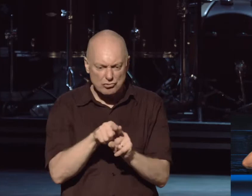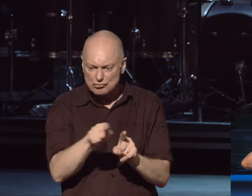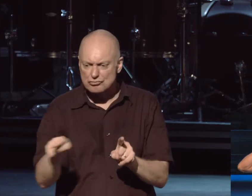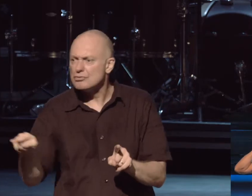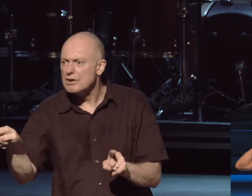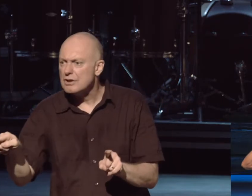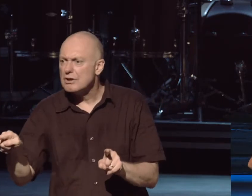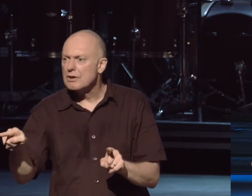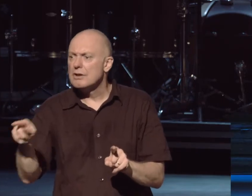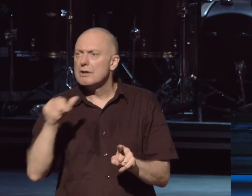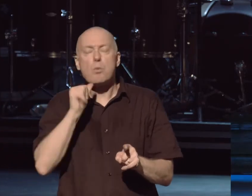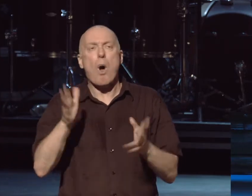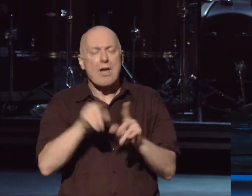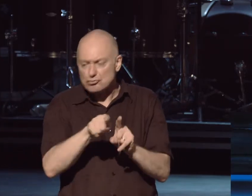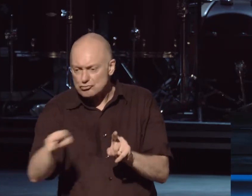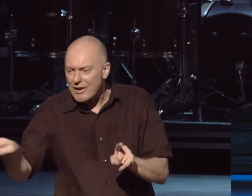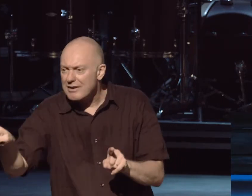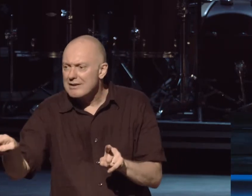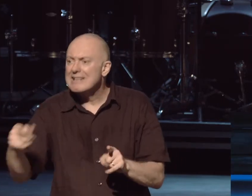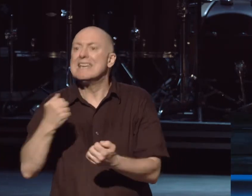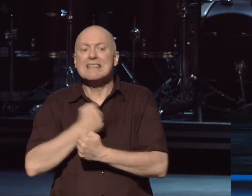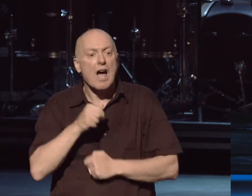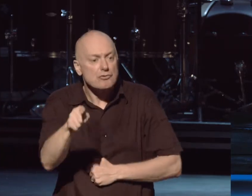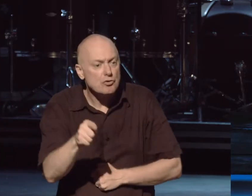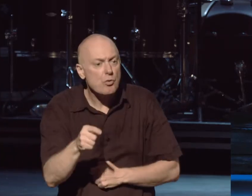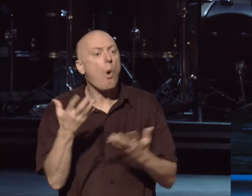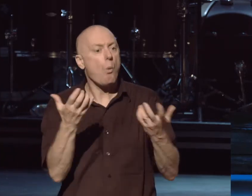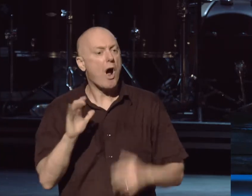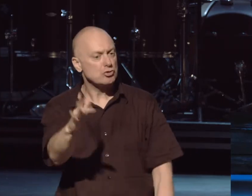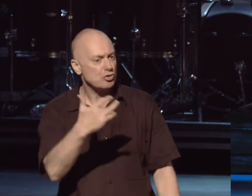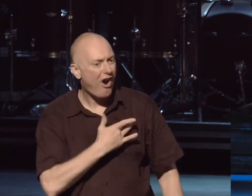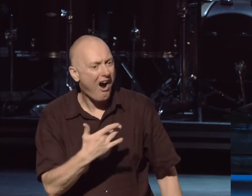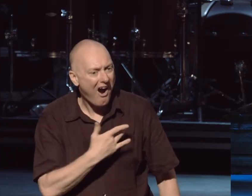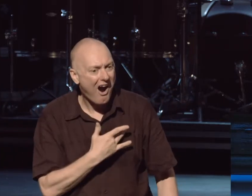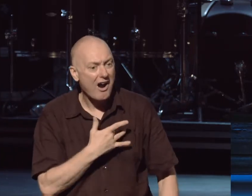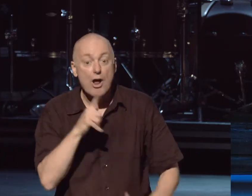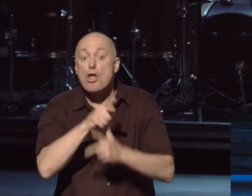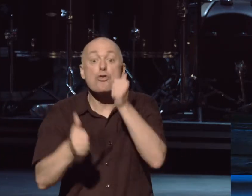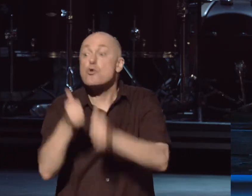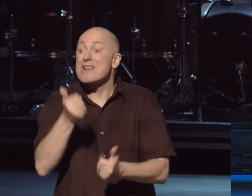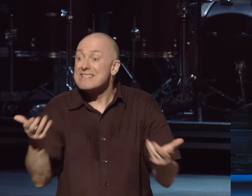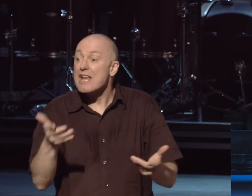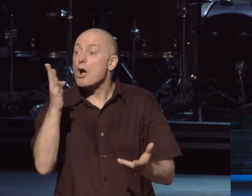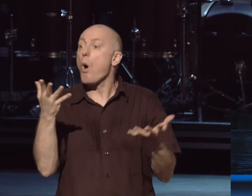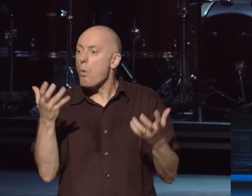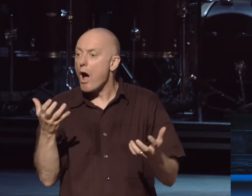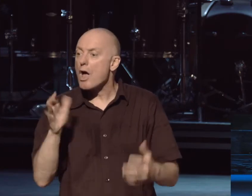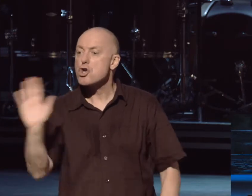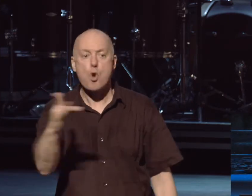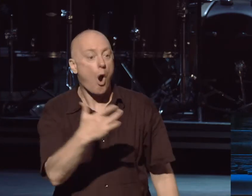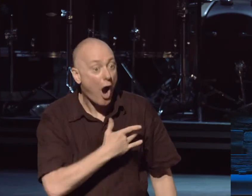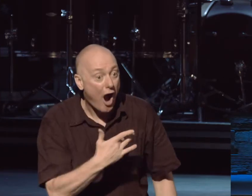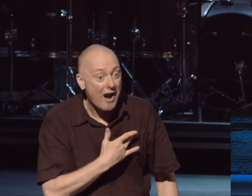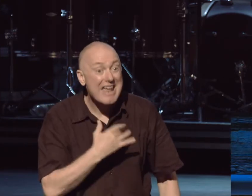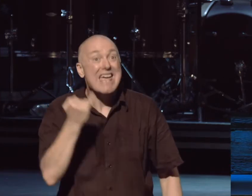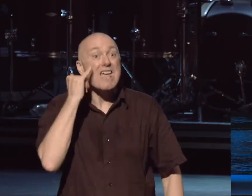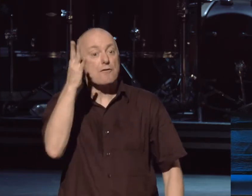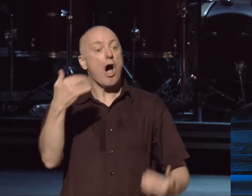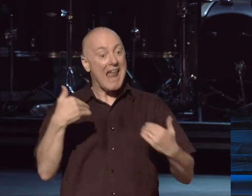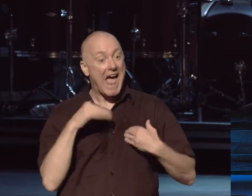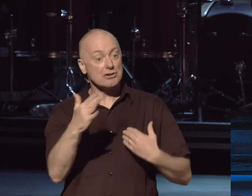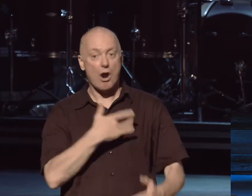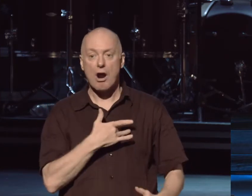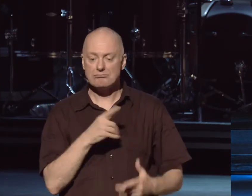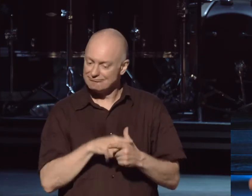does he want to love you? Because he wants your heart. The greatest thing God wants is your heart. When he has your heart, he's got you. And when he's got